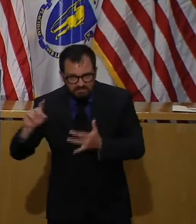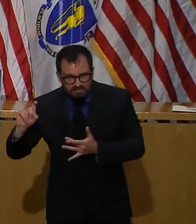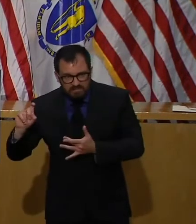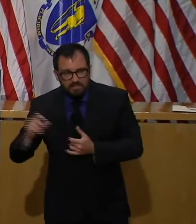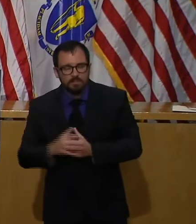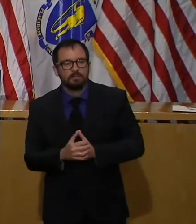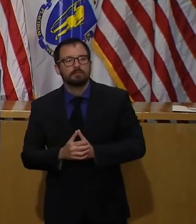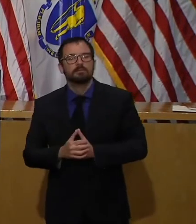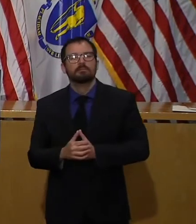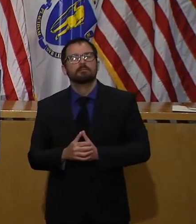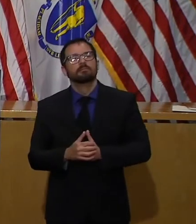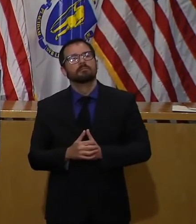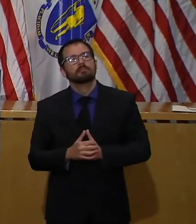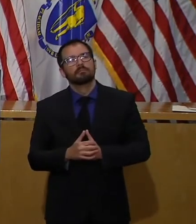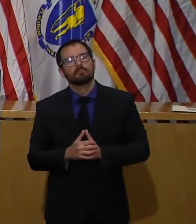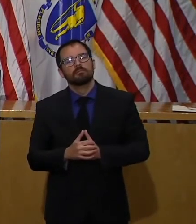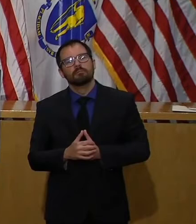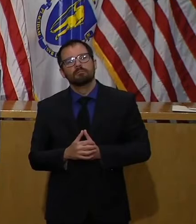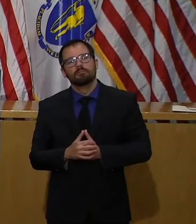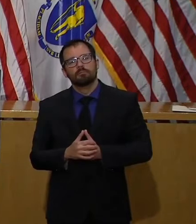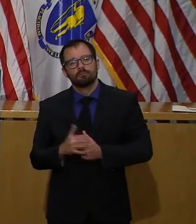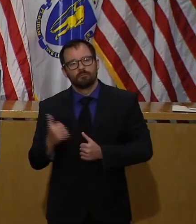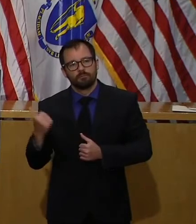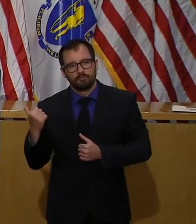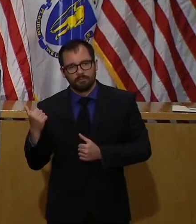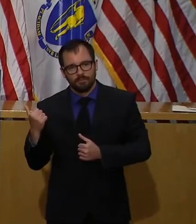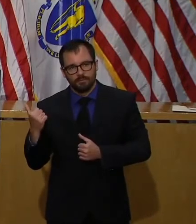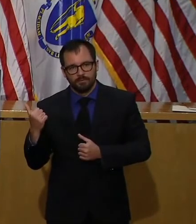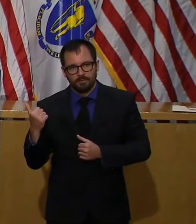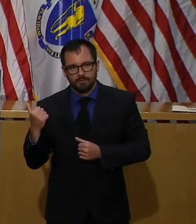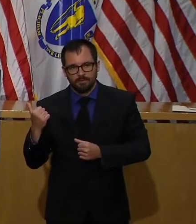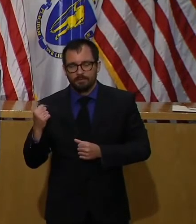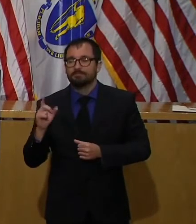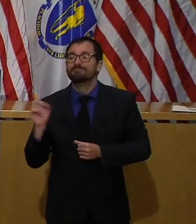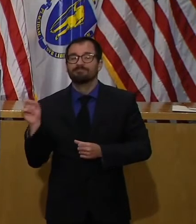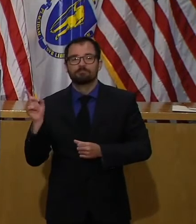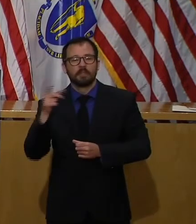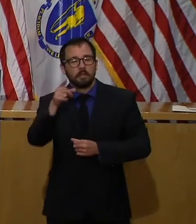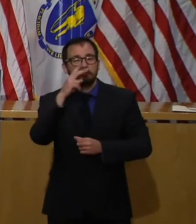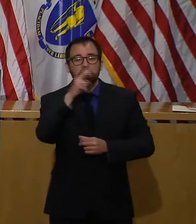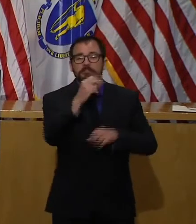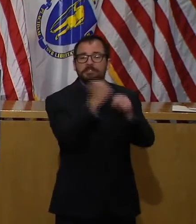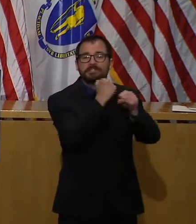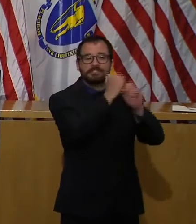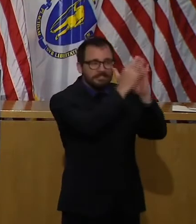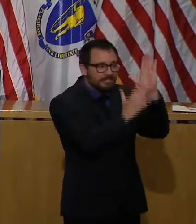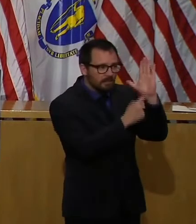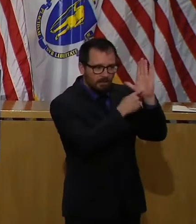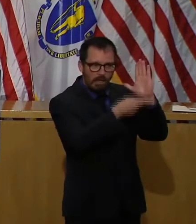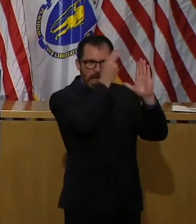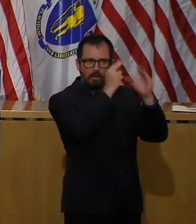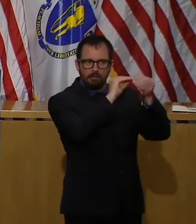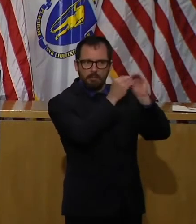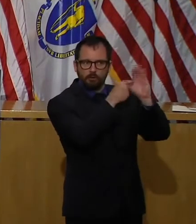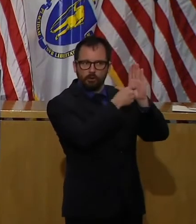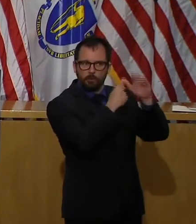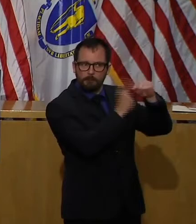busiest. But we're available for the whole state. What personal information should you expect to be?